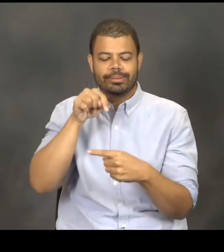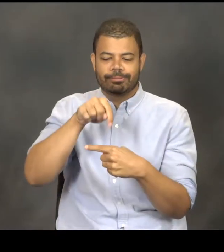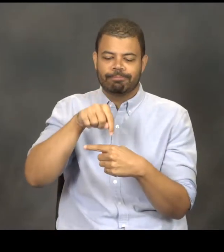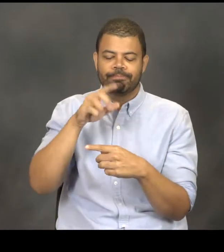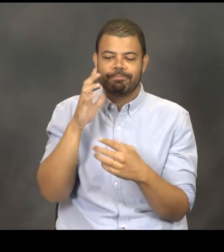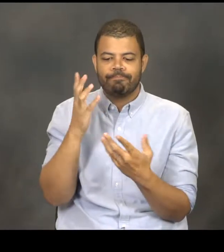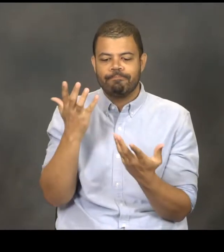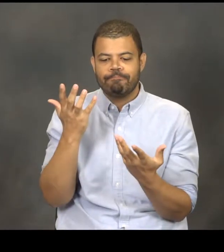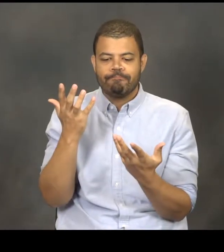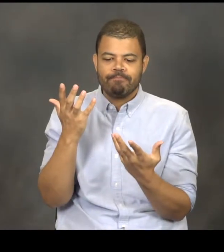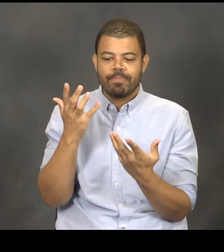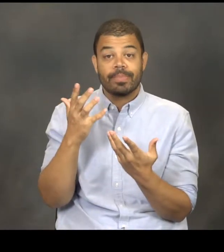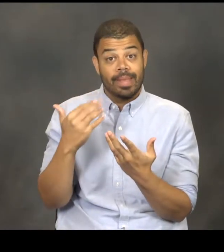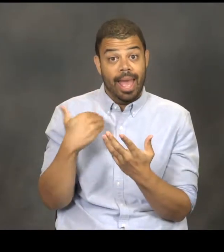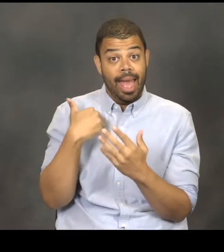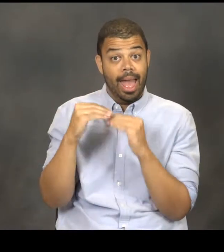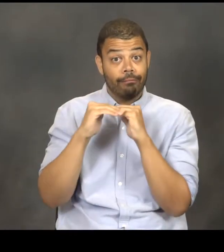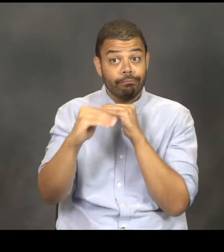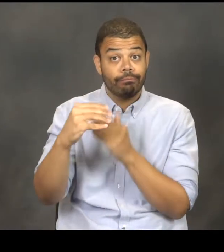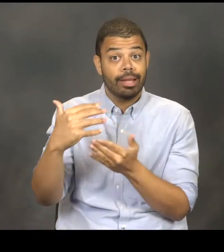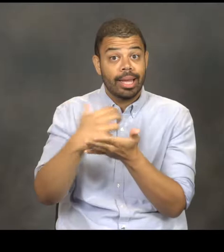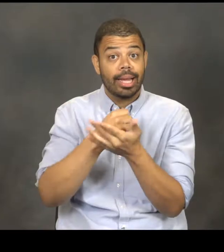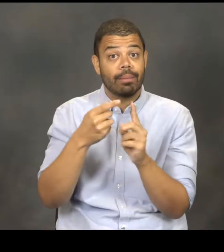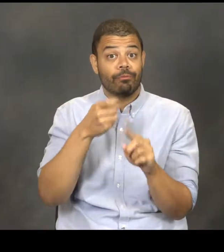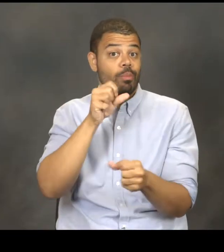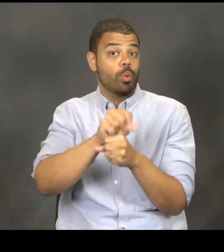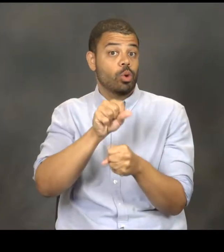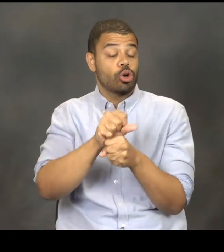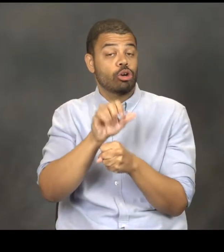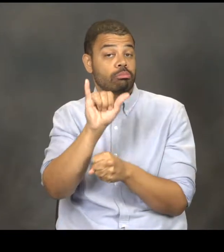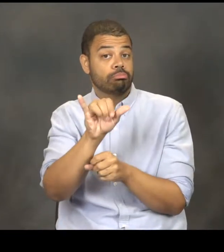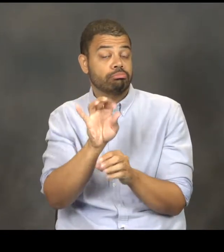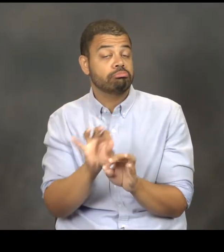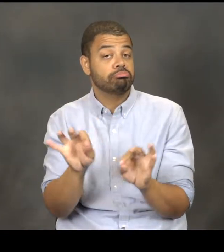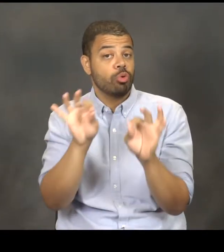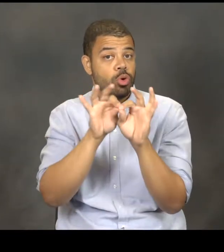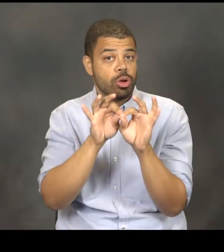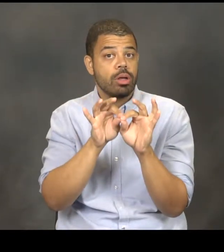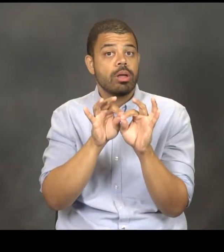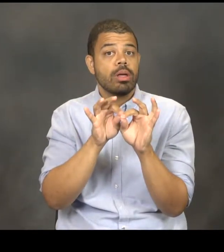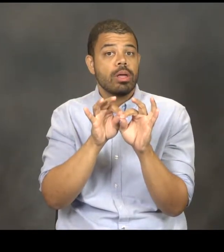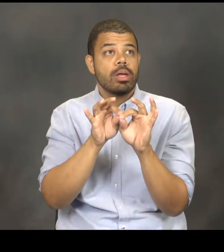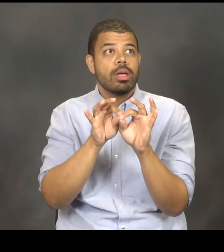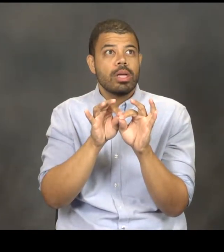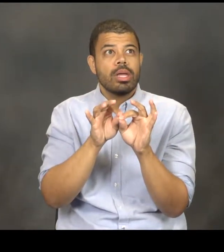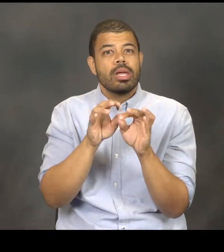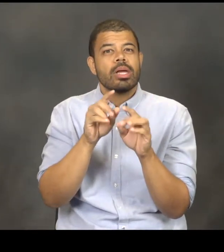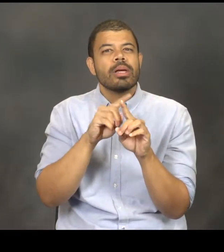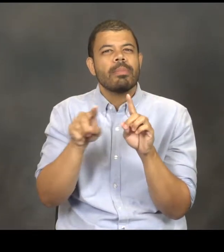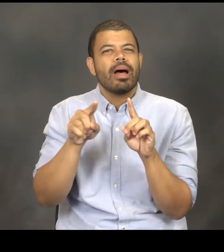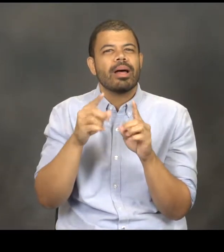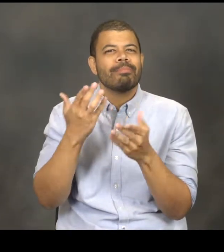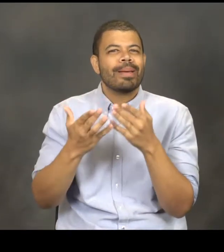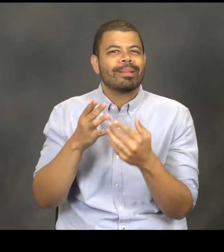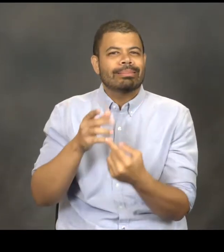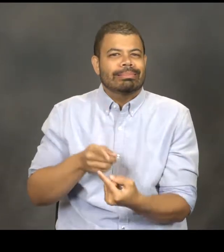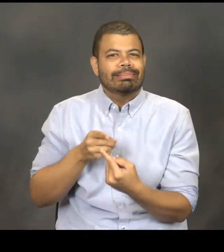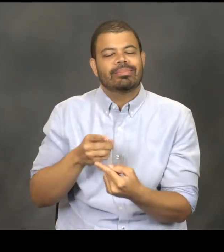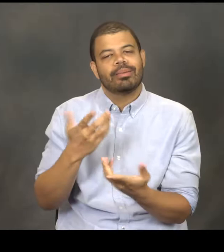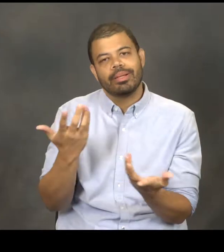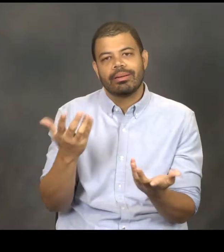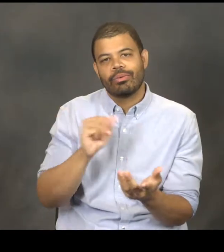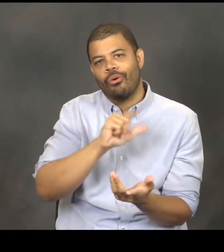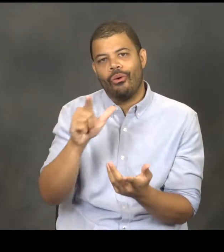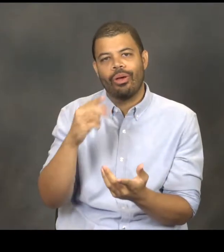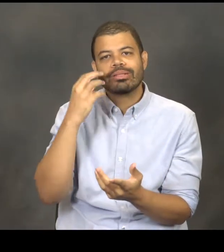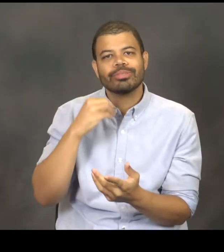have a steady income from employment, sometimes that can be a big factor. But had some struggles, right? We were all 18.